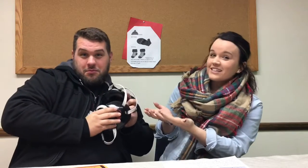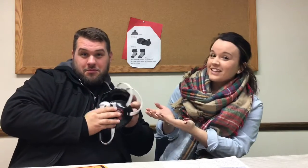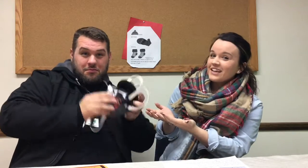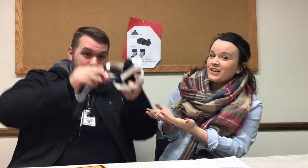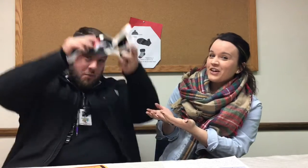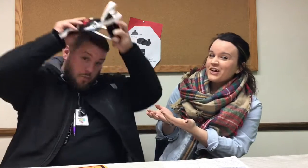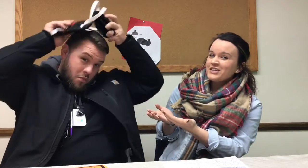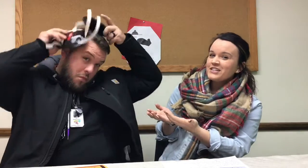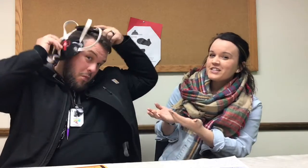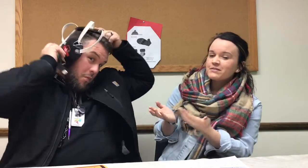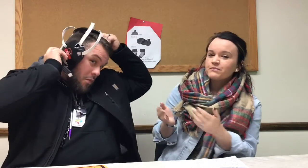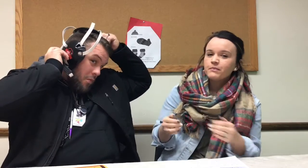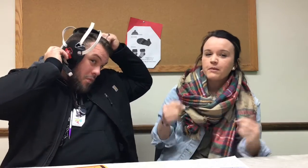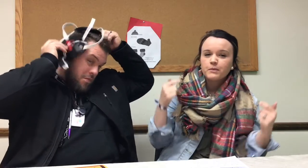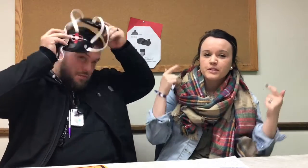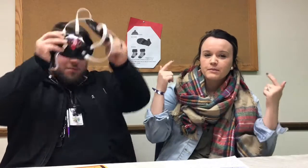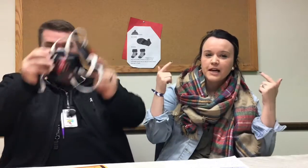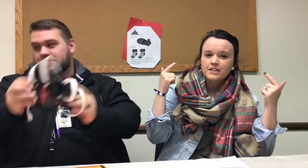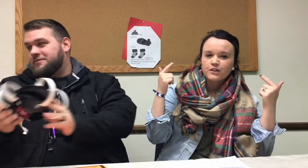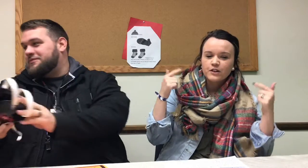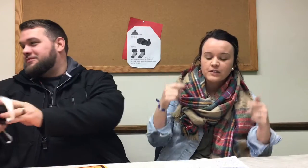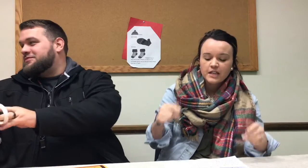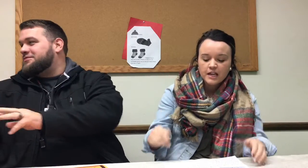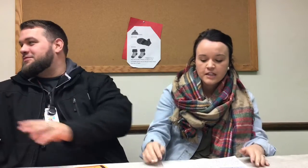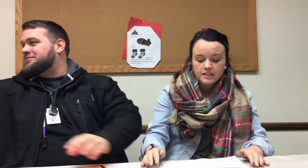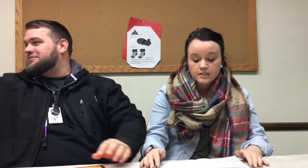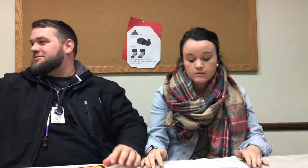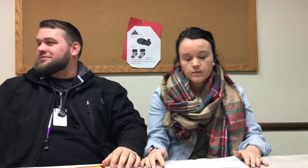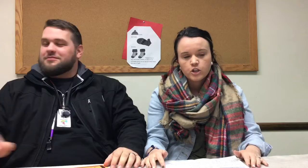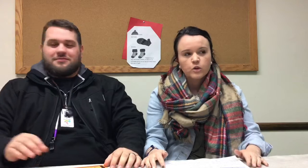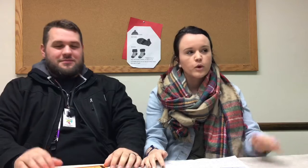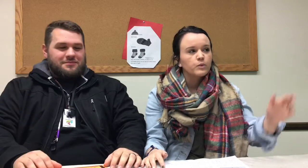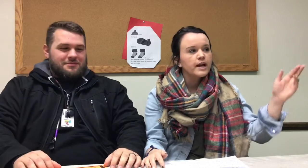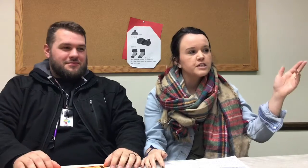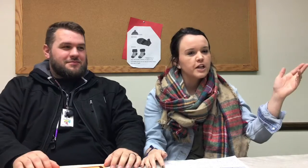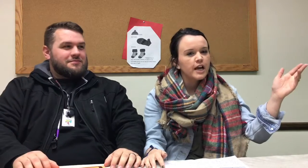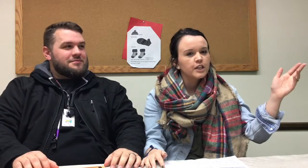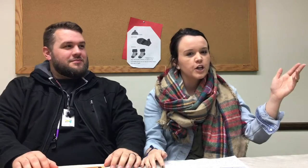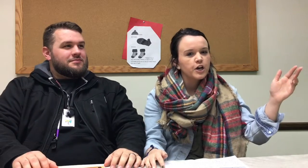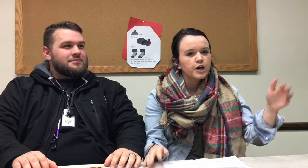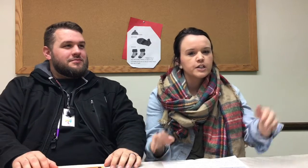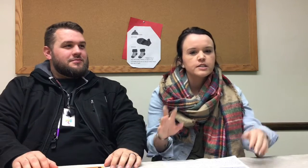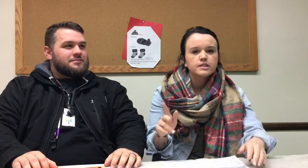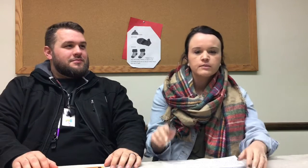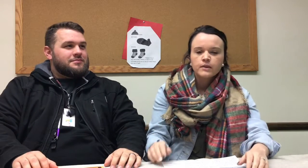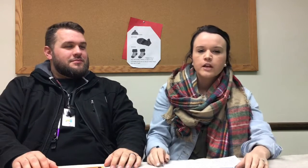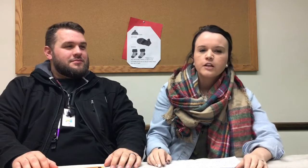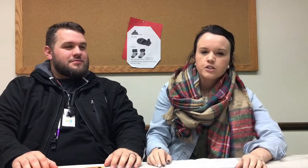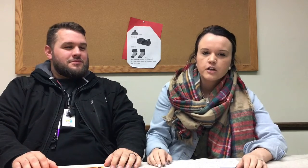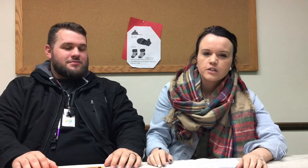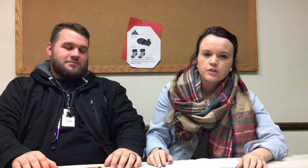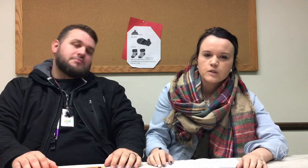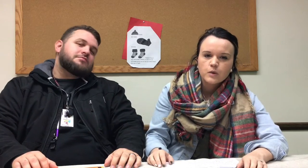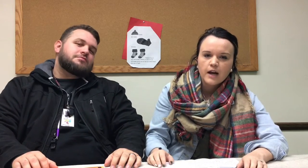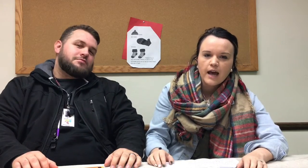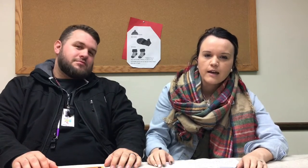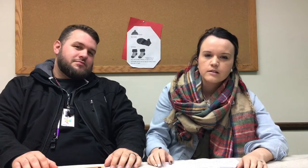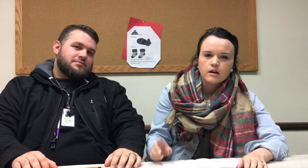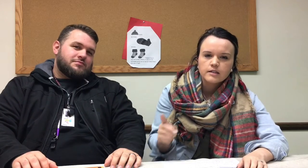Wrestling ears. Maybe put some lights on those things. Wear reindeer antlers. It's your excuse to wear a hat as long as